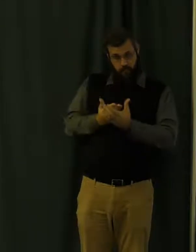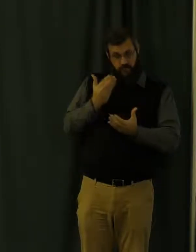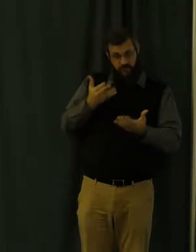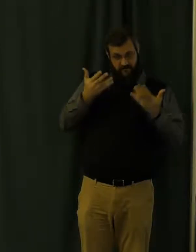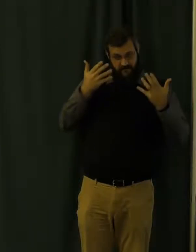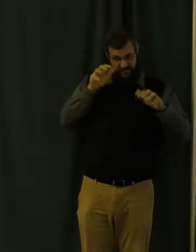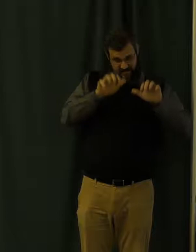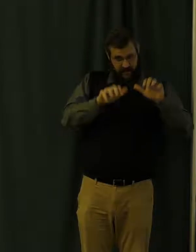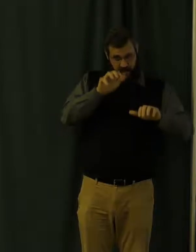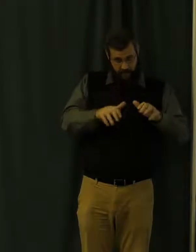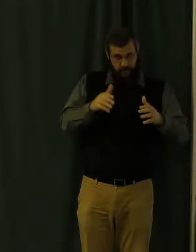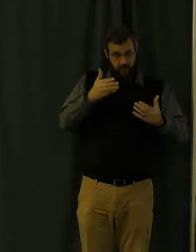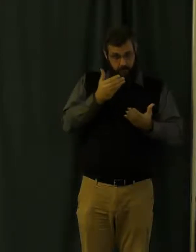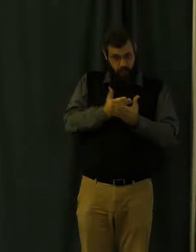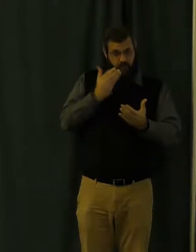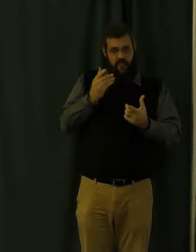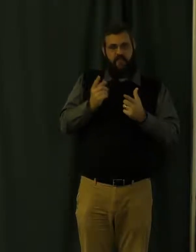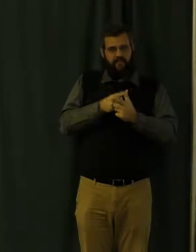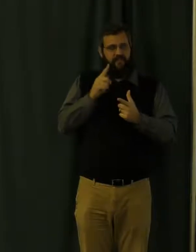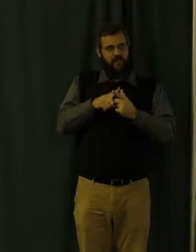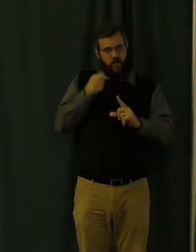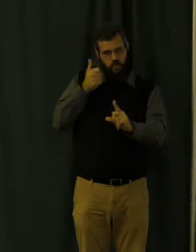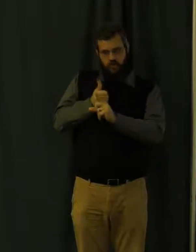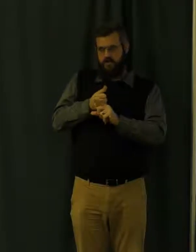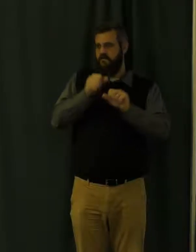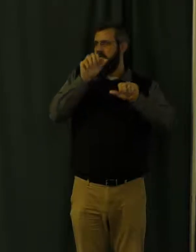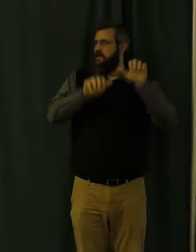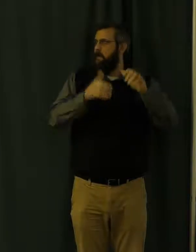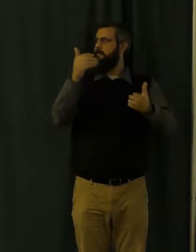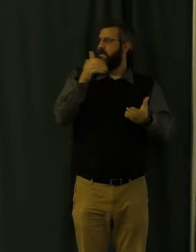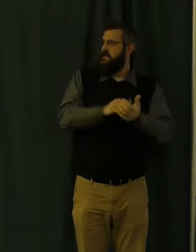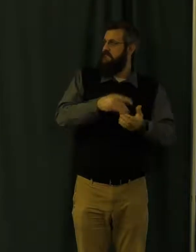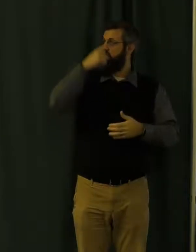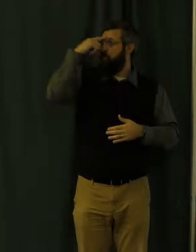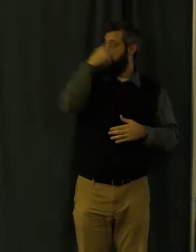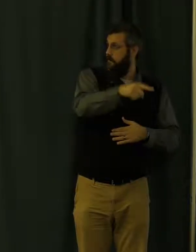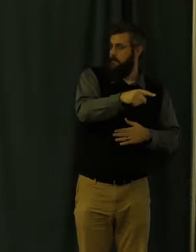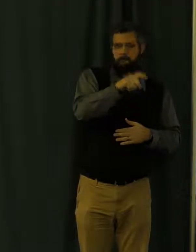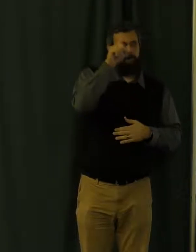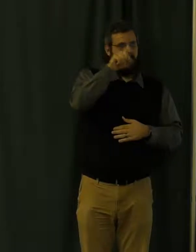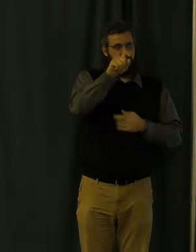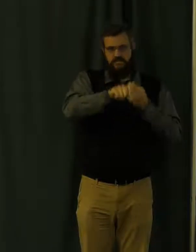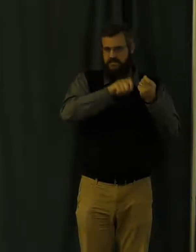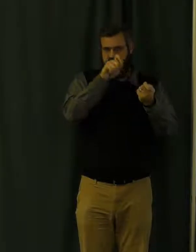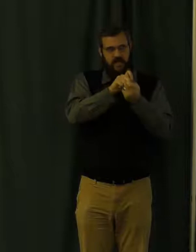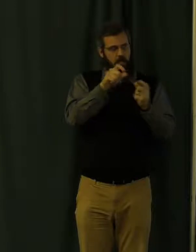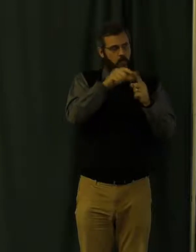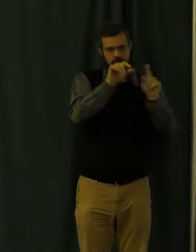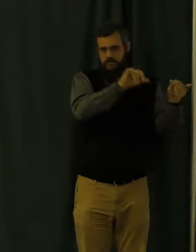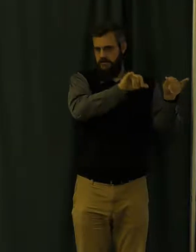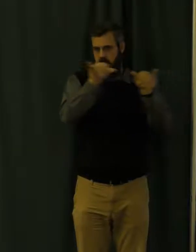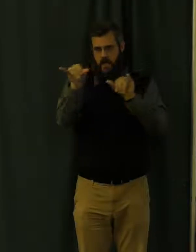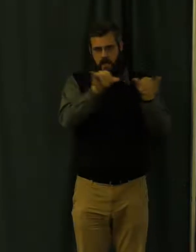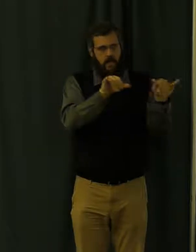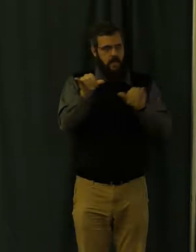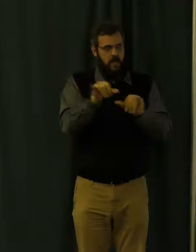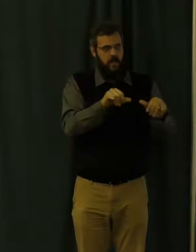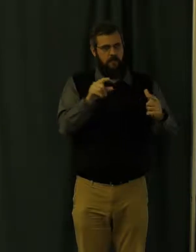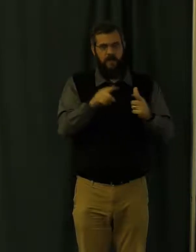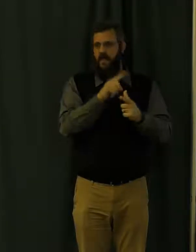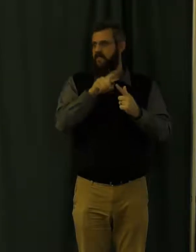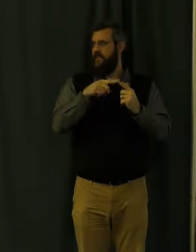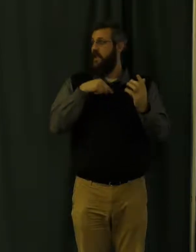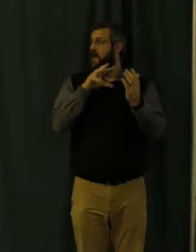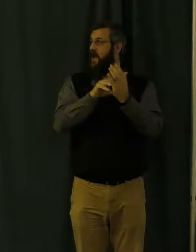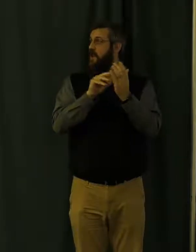it, you could retype it for them if they lost it. But it had to match exactly. And then I learned the worst